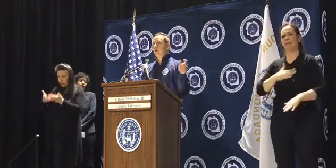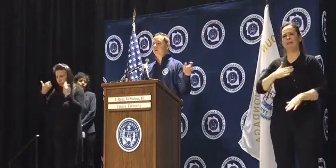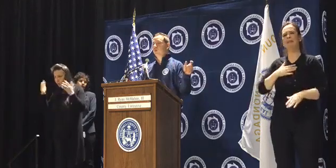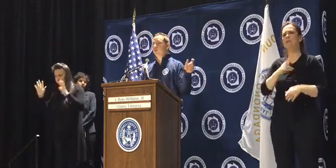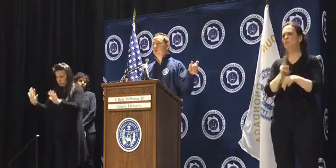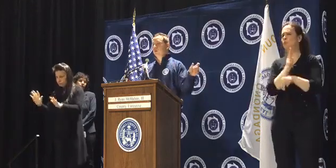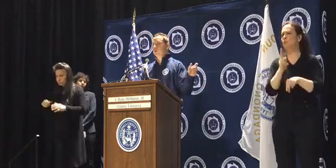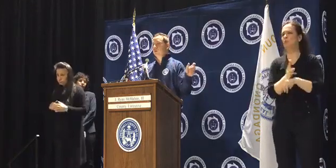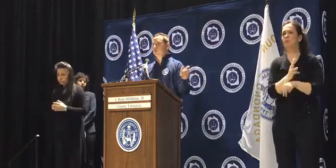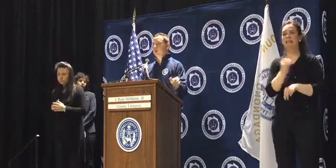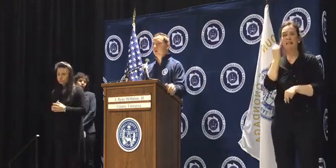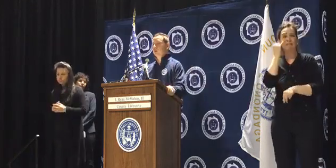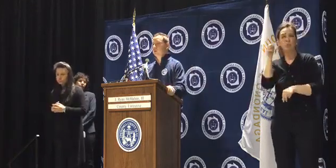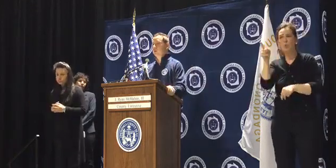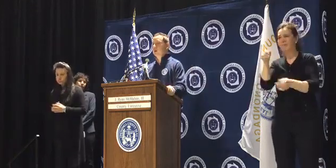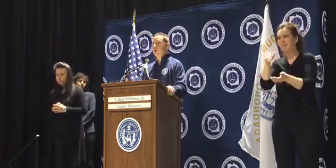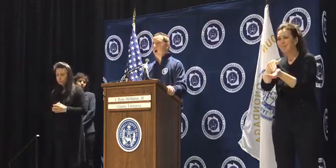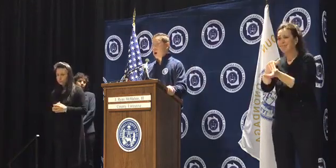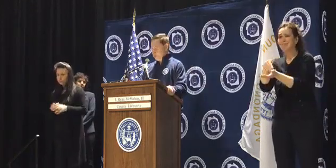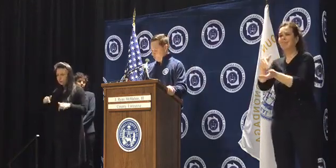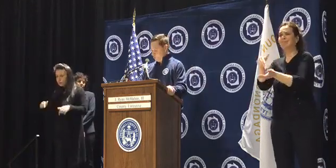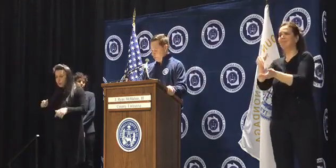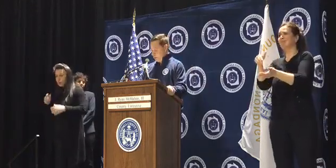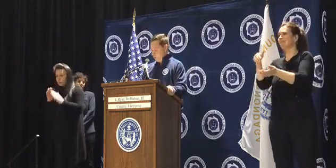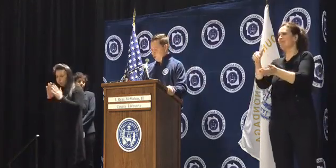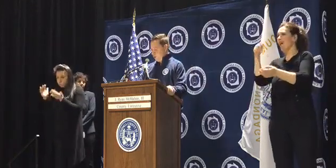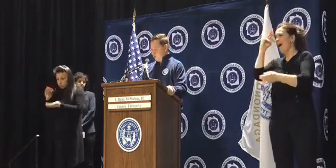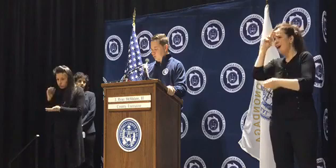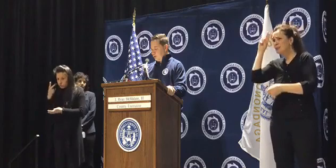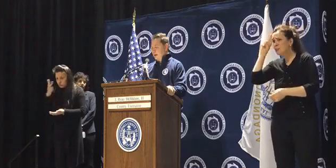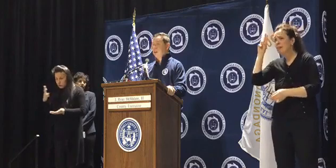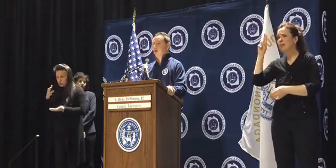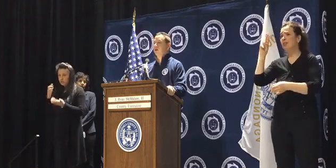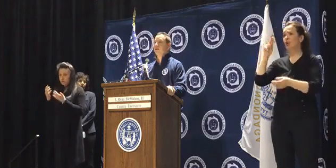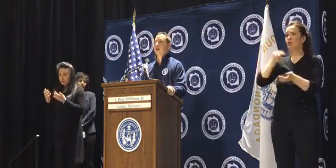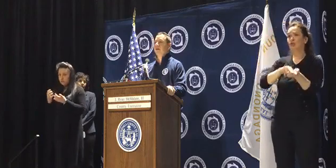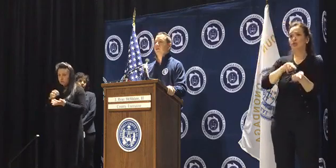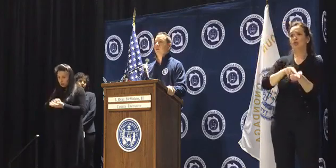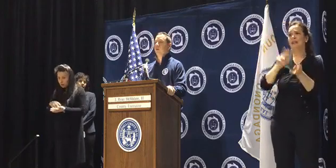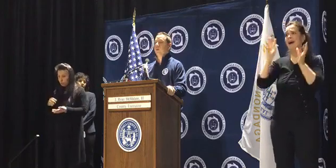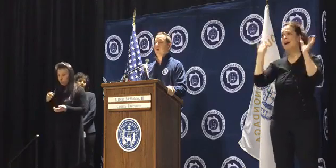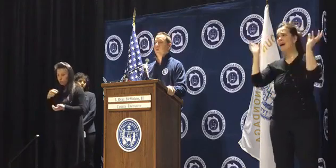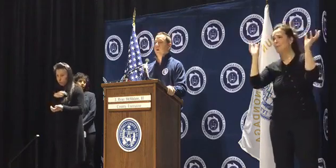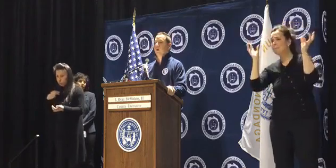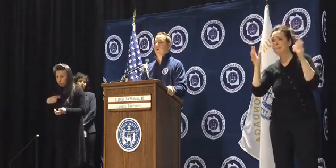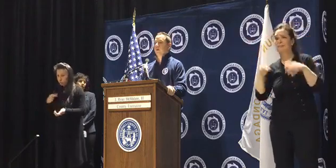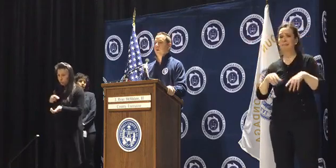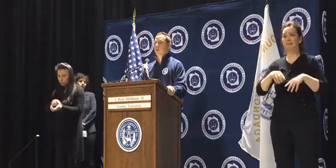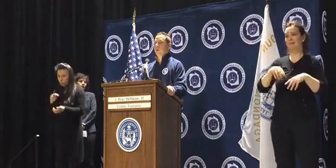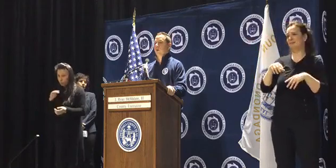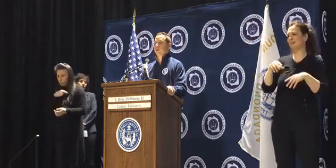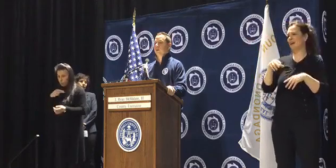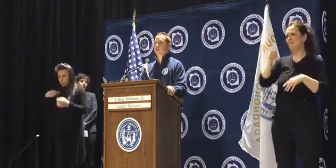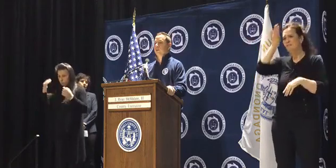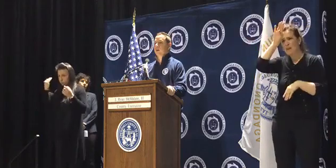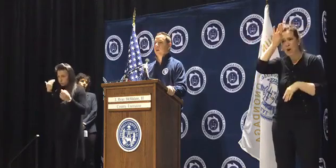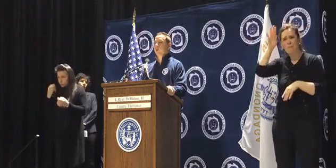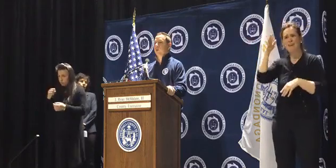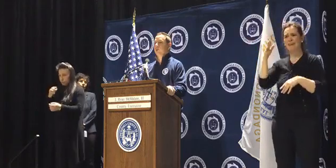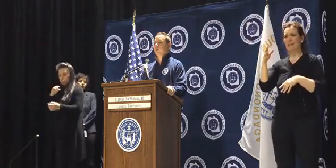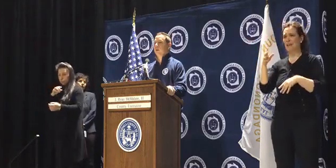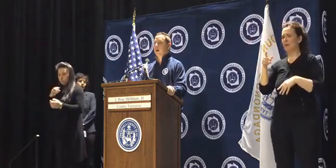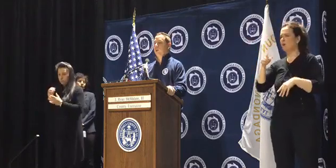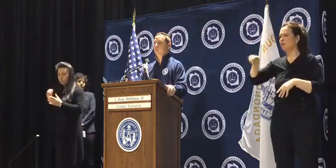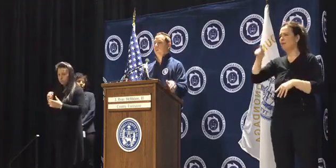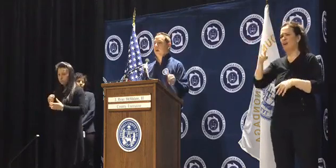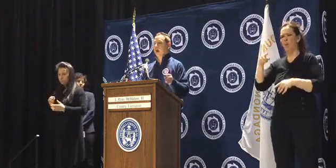If you run into emergency situations, we have well over 1,900 slots available now. So this is something that